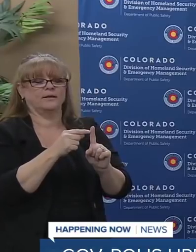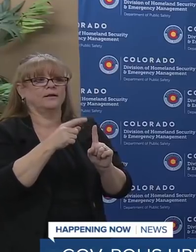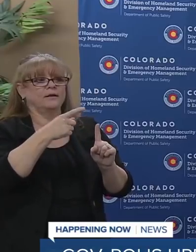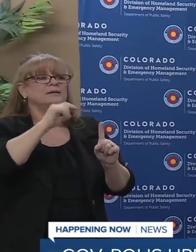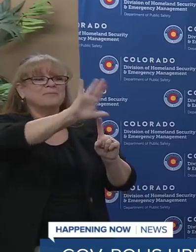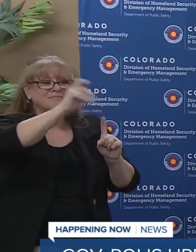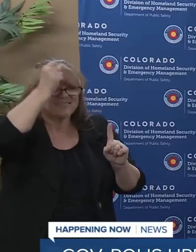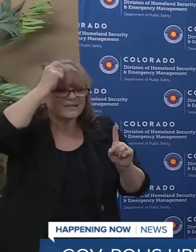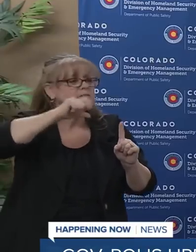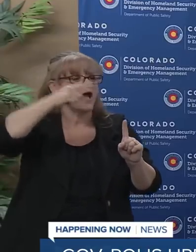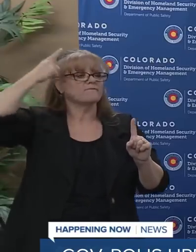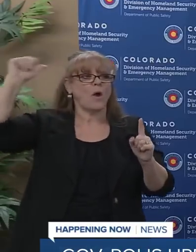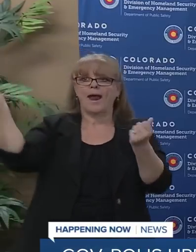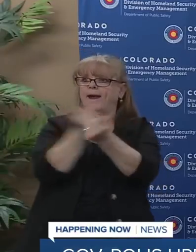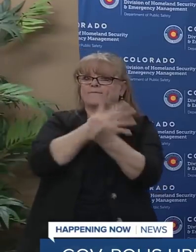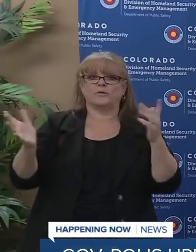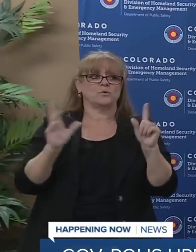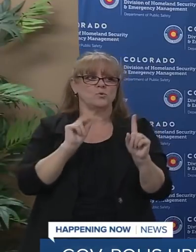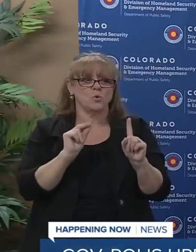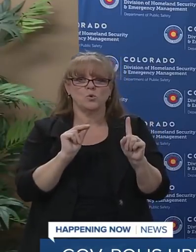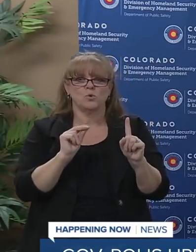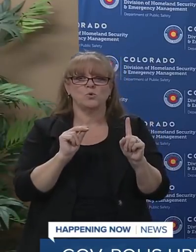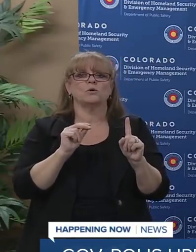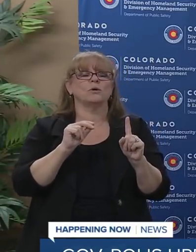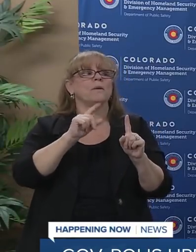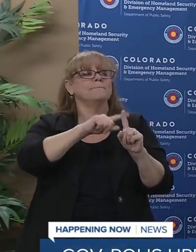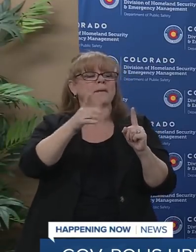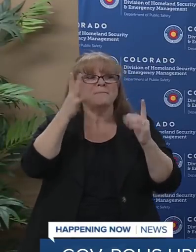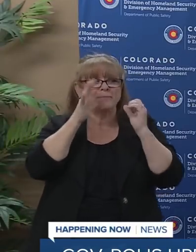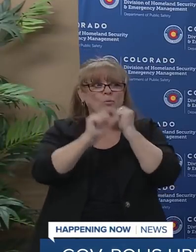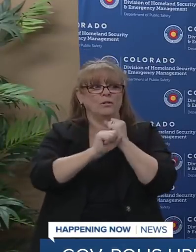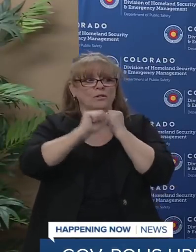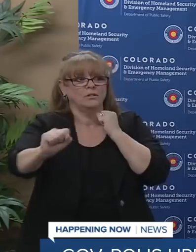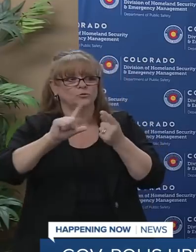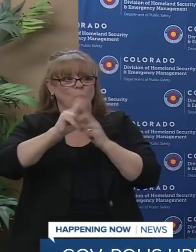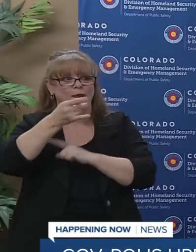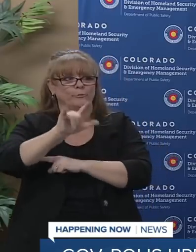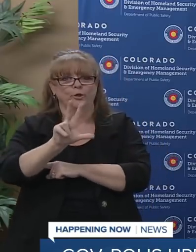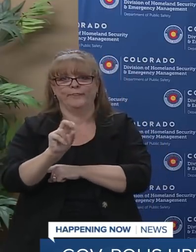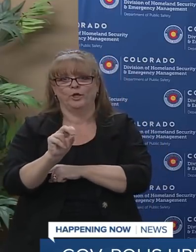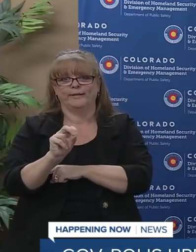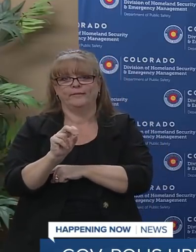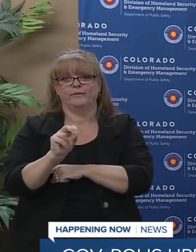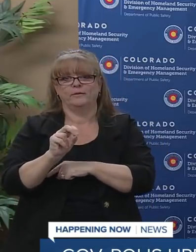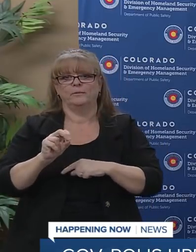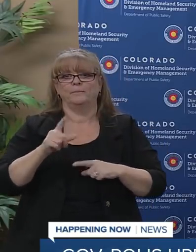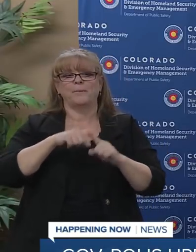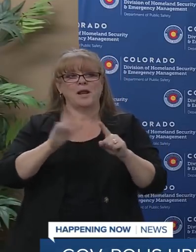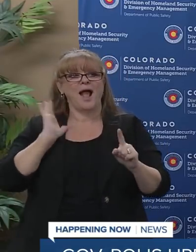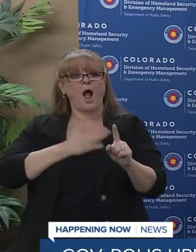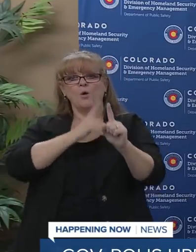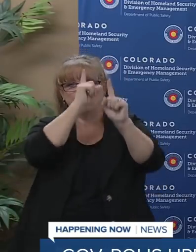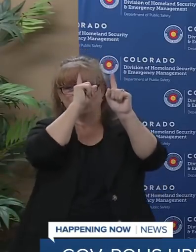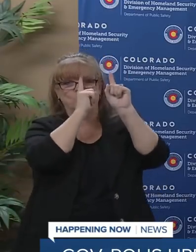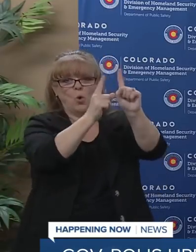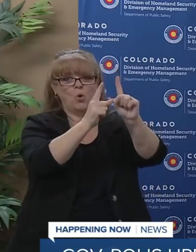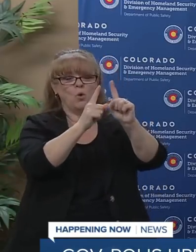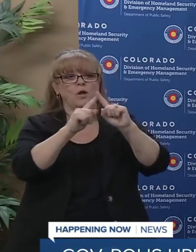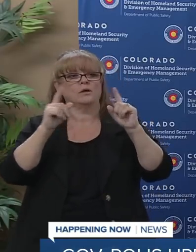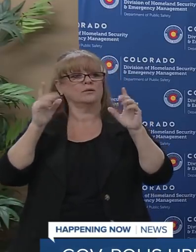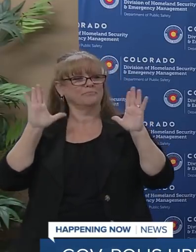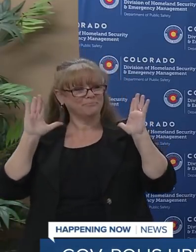goal is for people to be able to return, earn a living and get back to work as soon as we can. The second goal is, of course, we